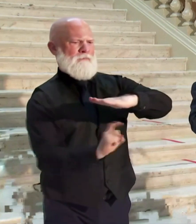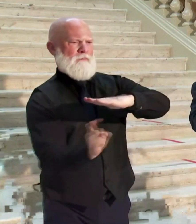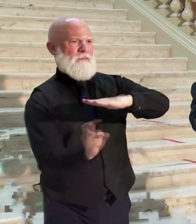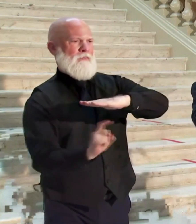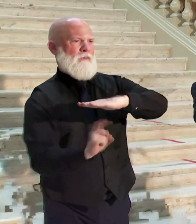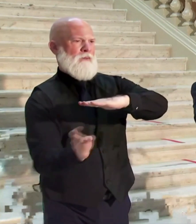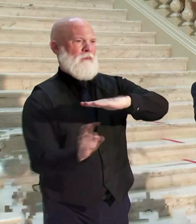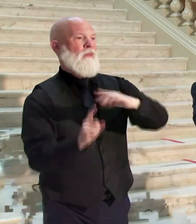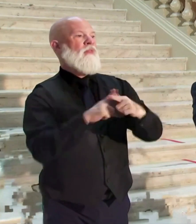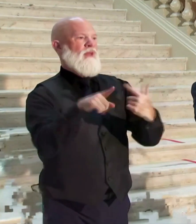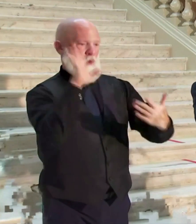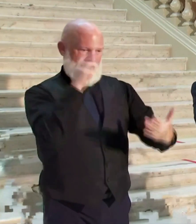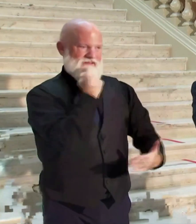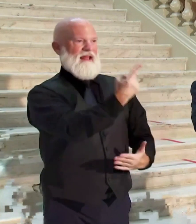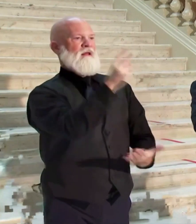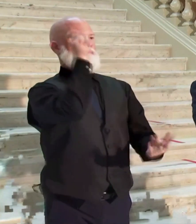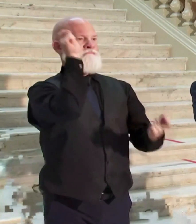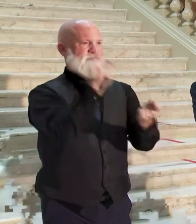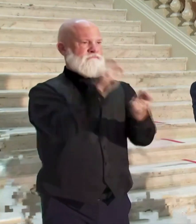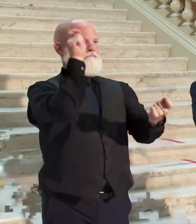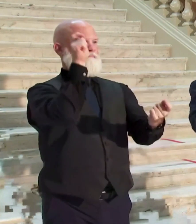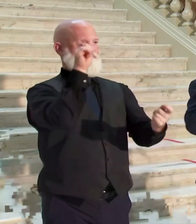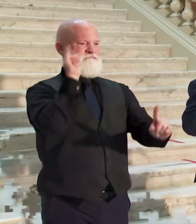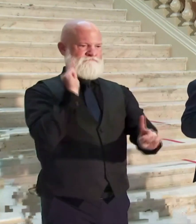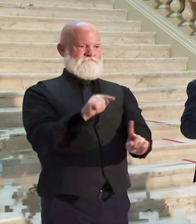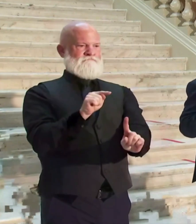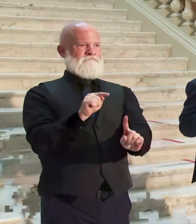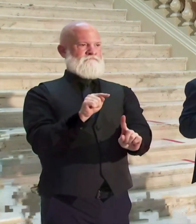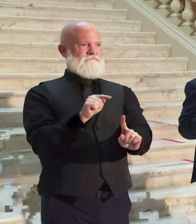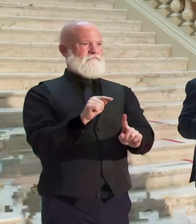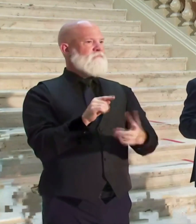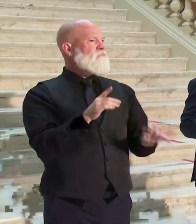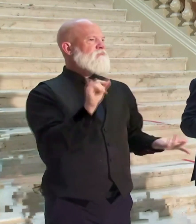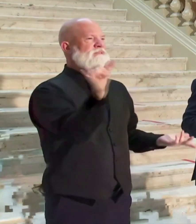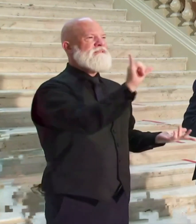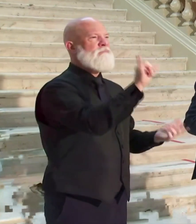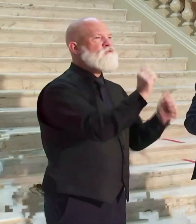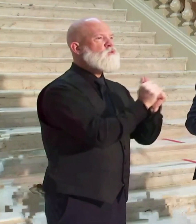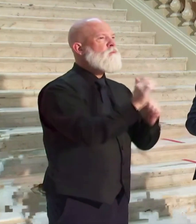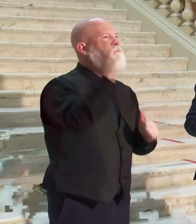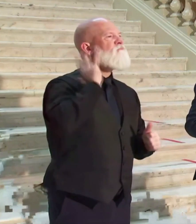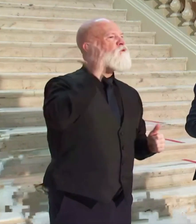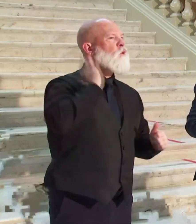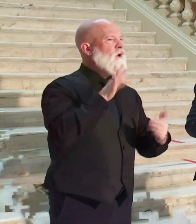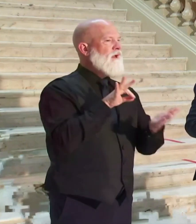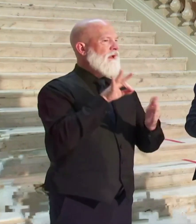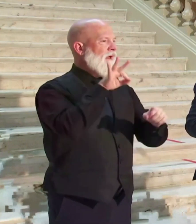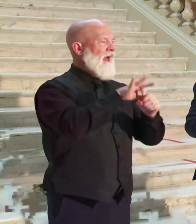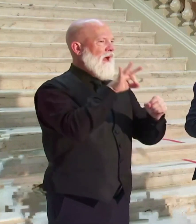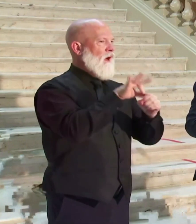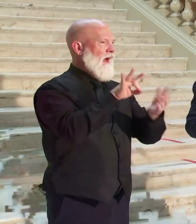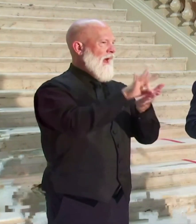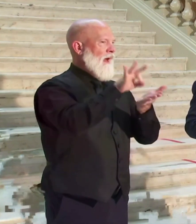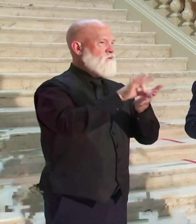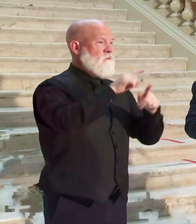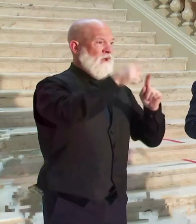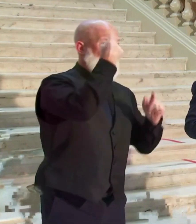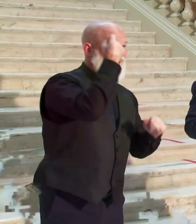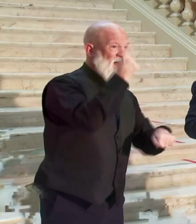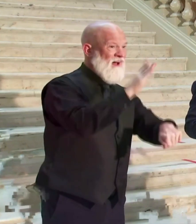obviously that count will be very, very similar to the other one. But let me caution everybody, it's going to be a little bit